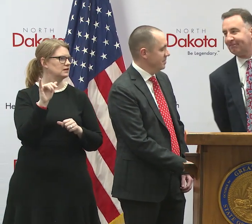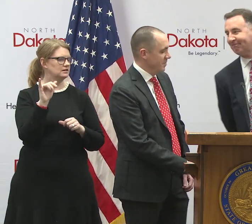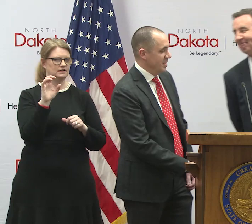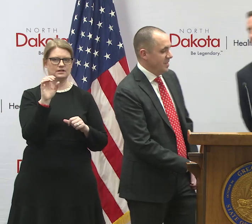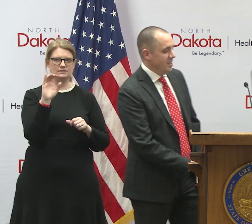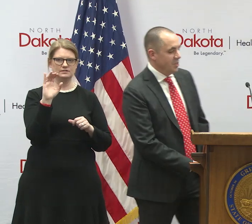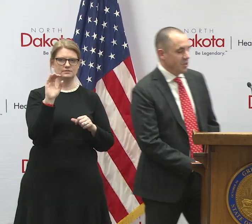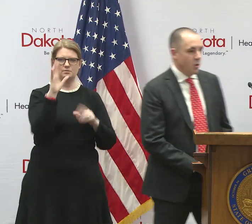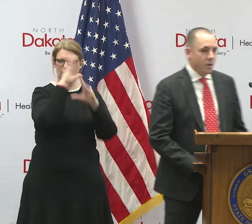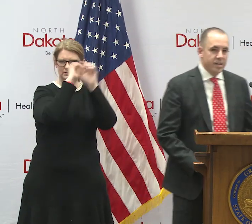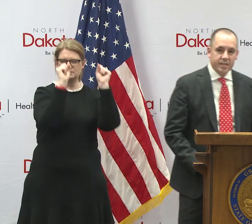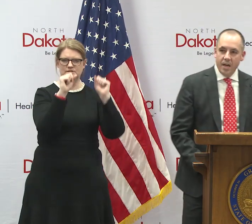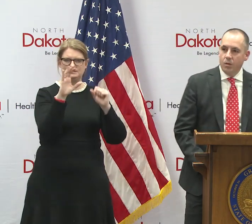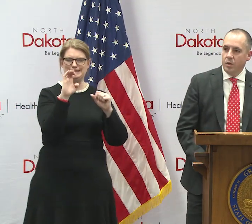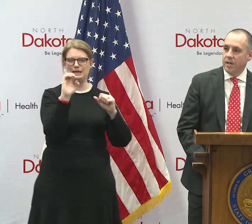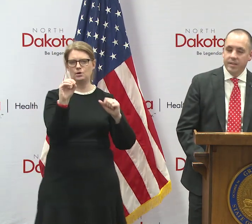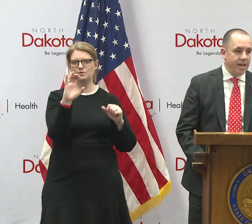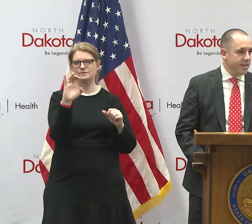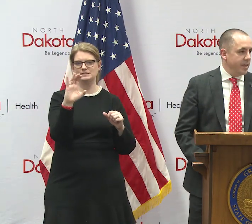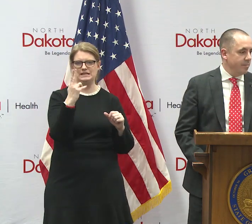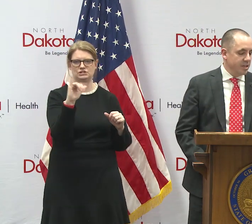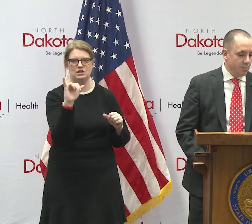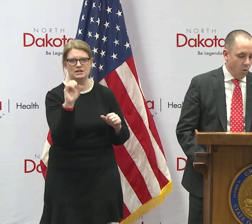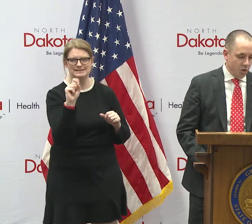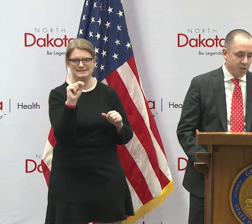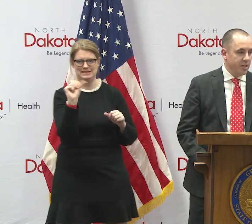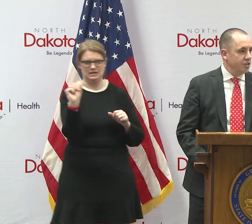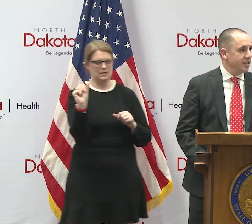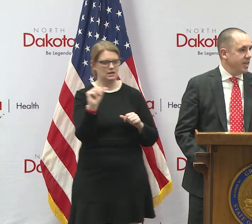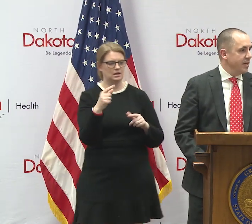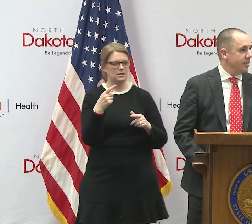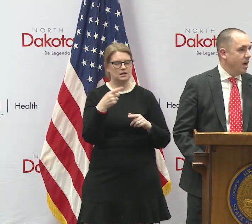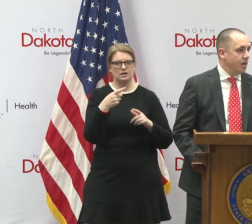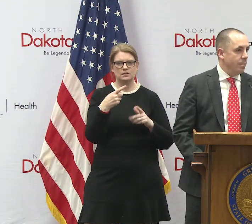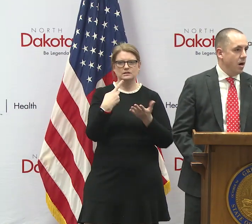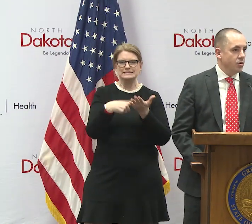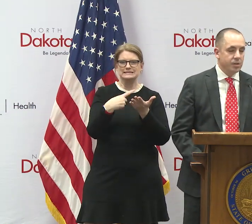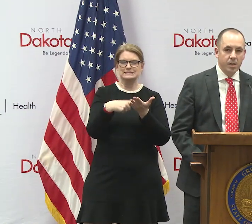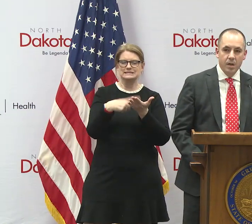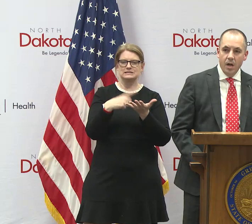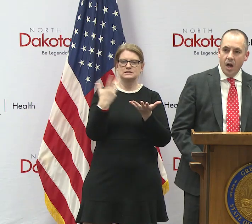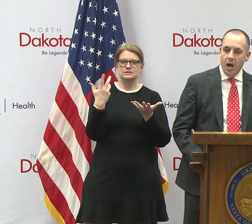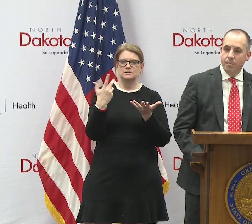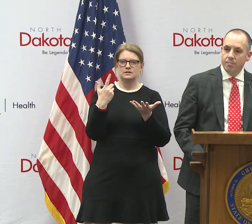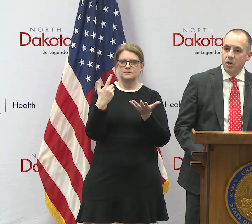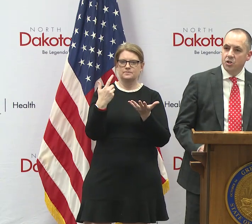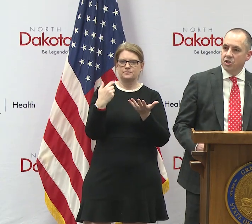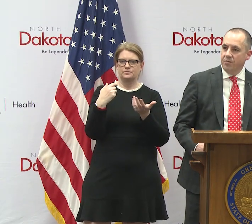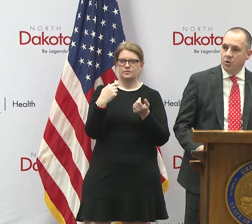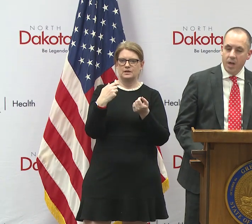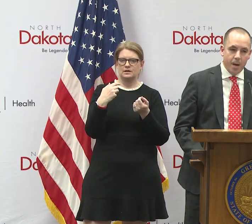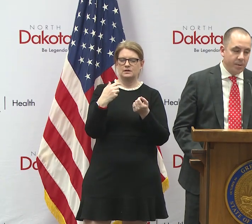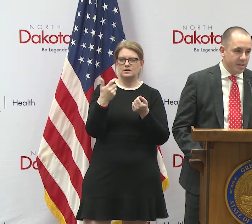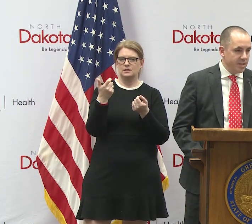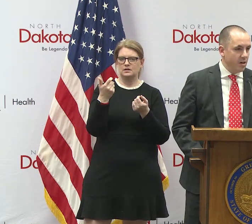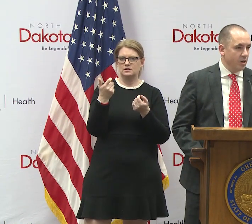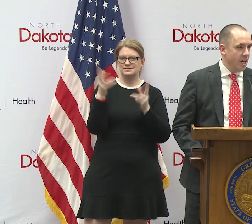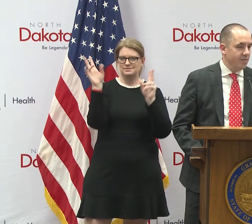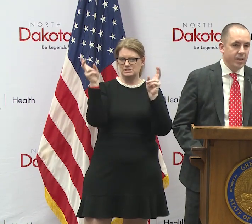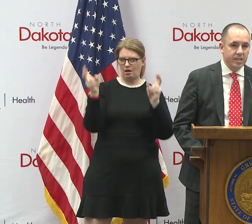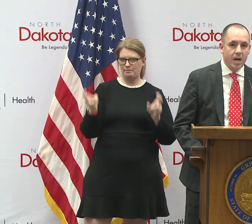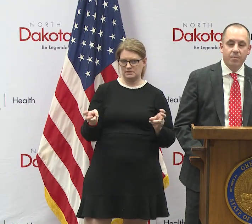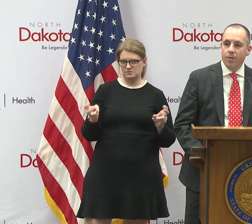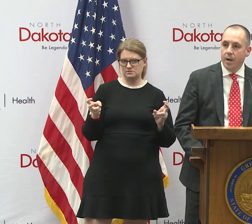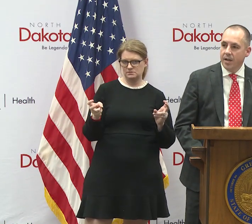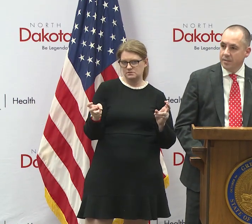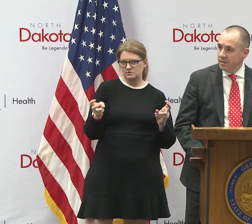Bismarck. So we decided we're going to tag team this portion and just kind of talk about just a few topics that are kind